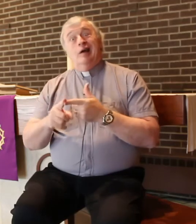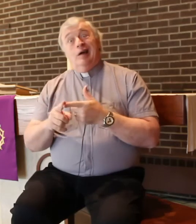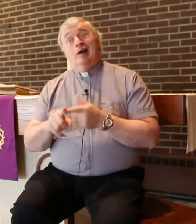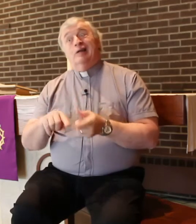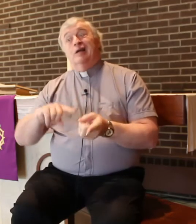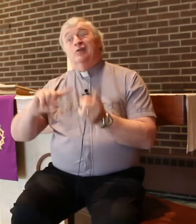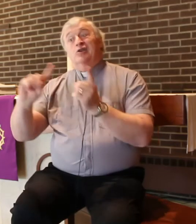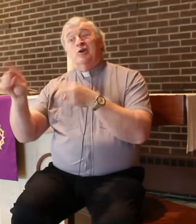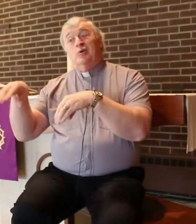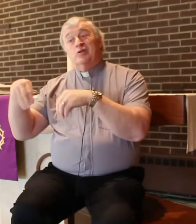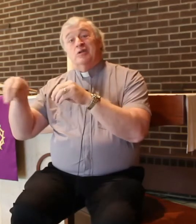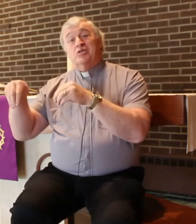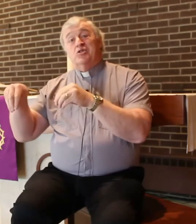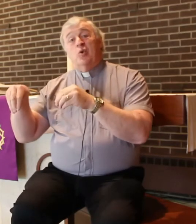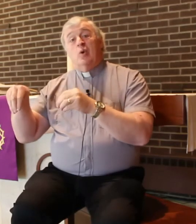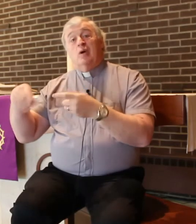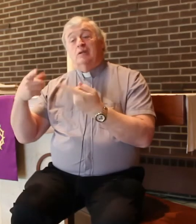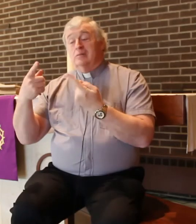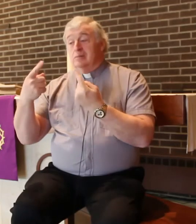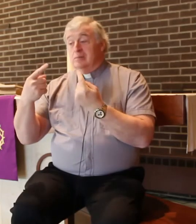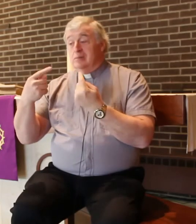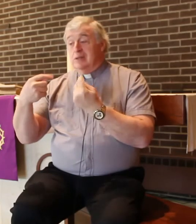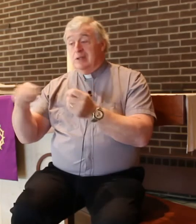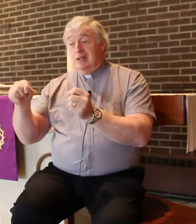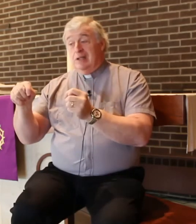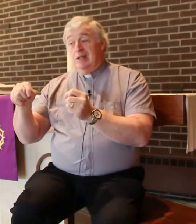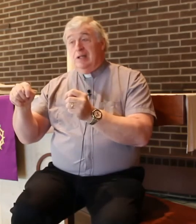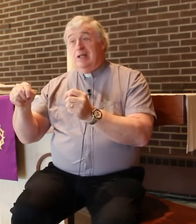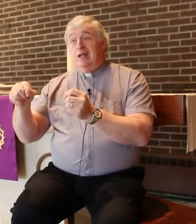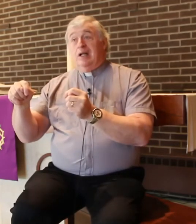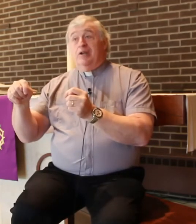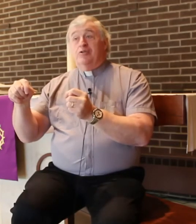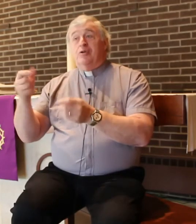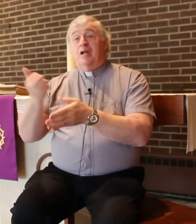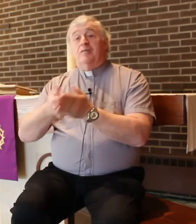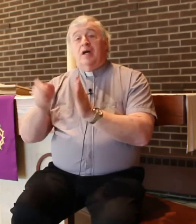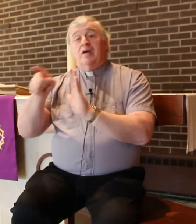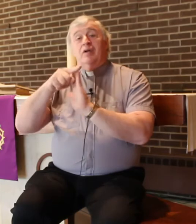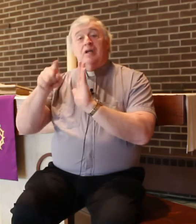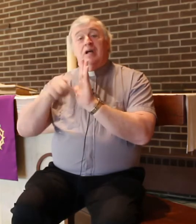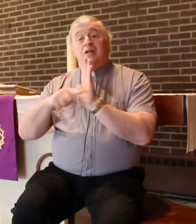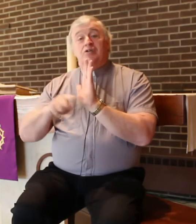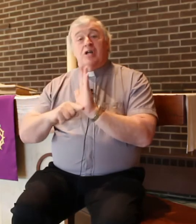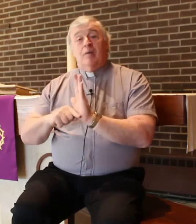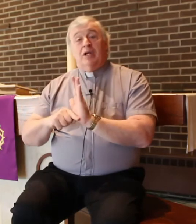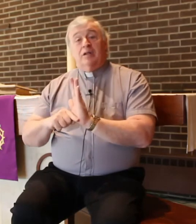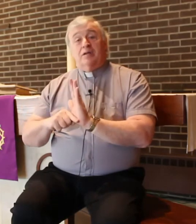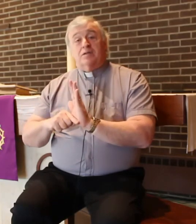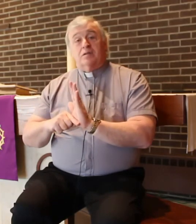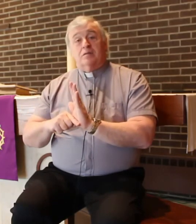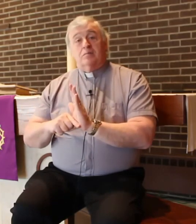And then you go to the store and you try to find everything on your shopping list.